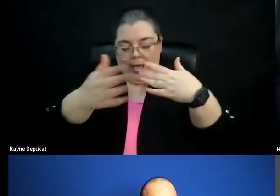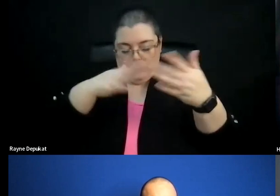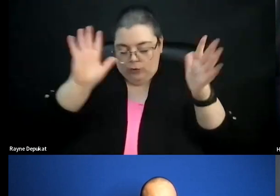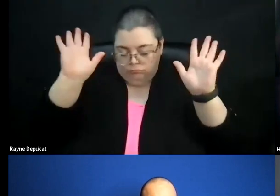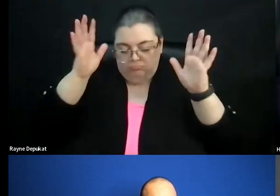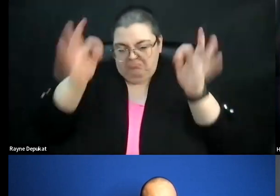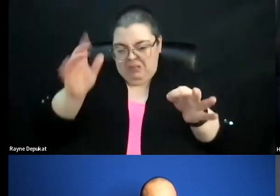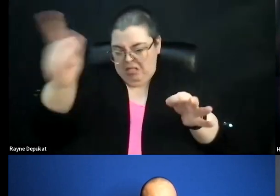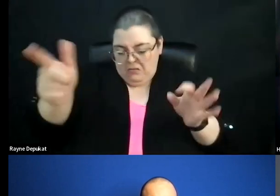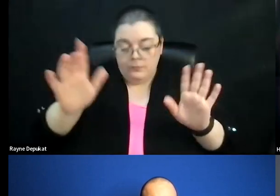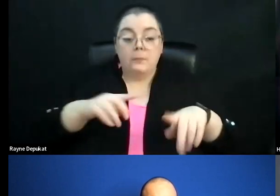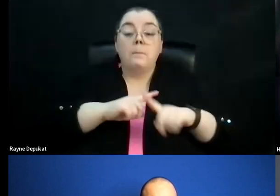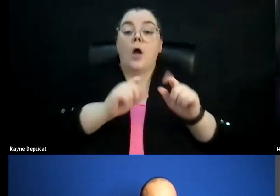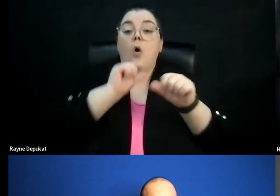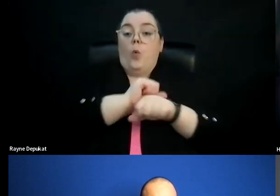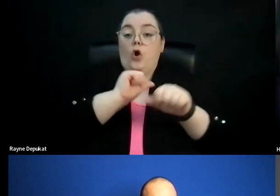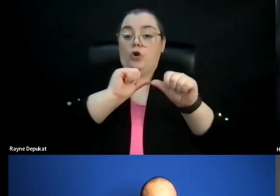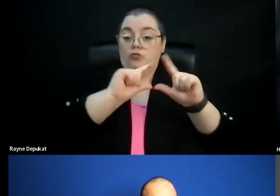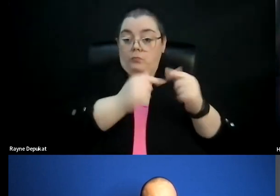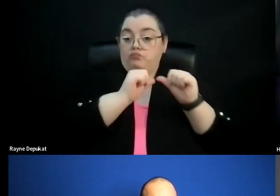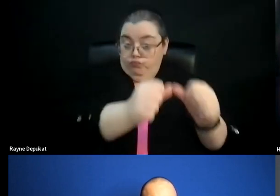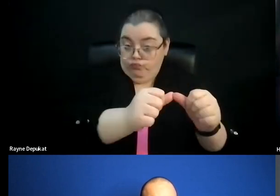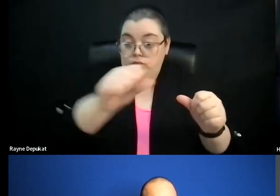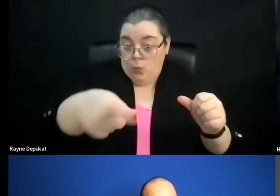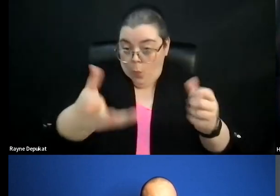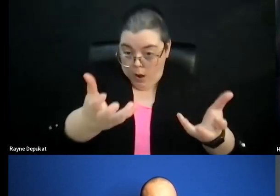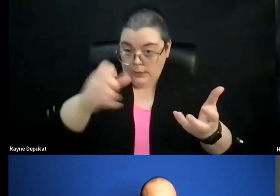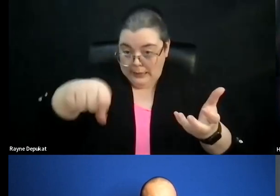yeah, keep the work group going, but